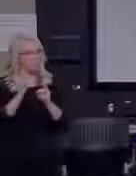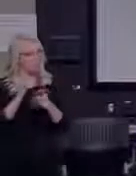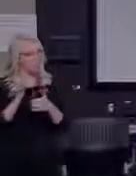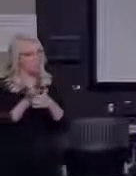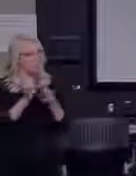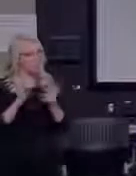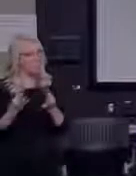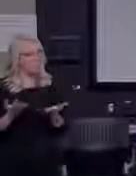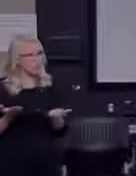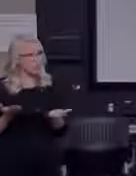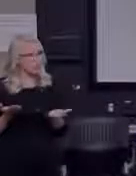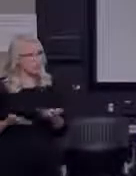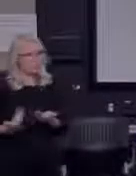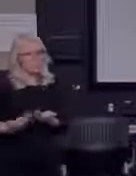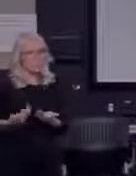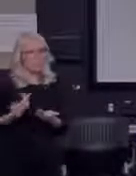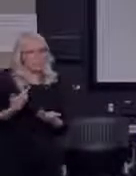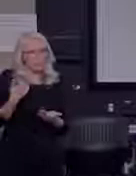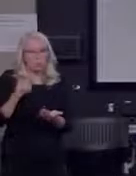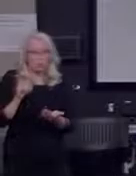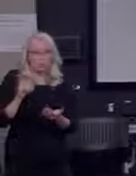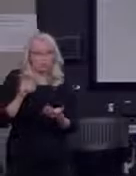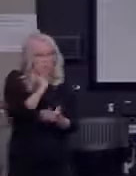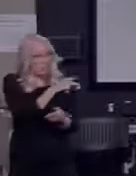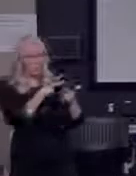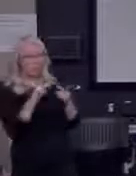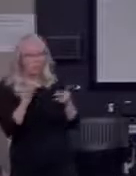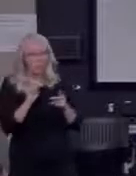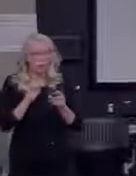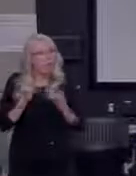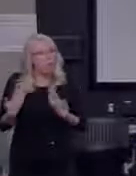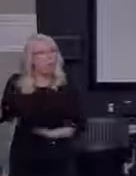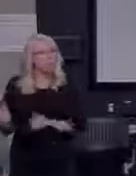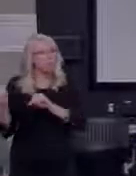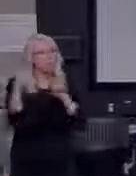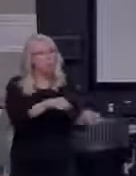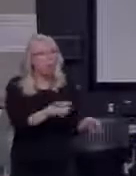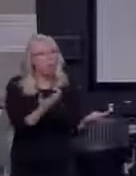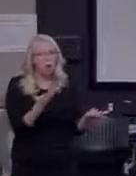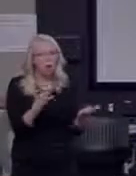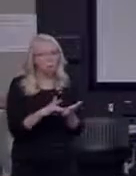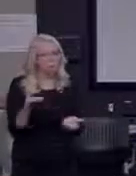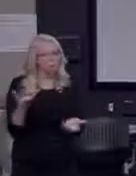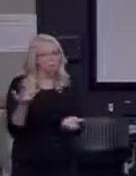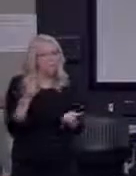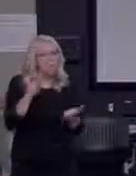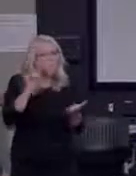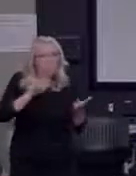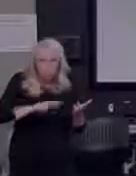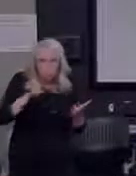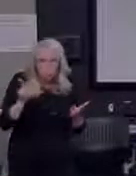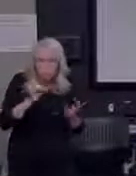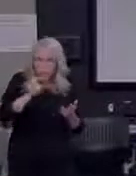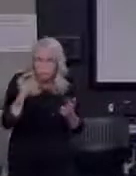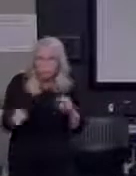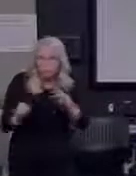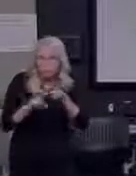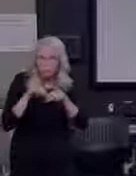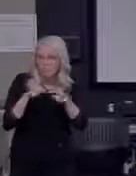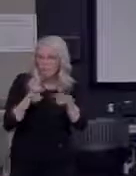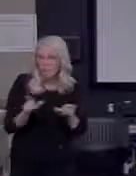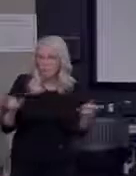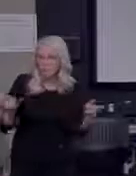families in places where they naturally go. A 33% increase in language.